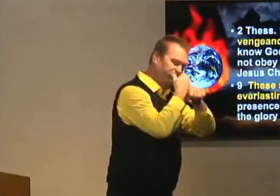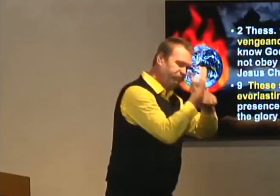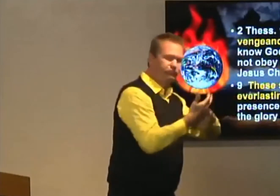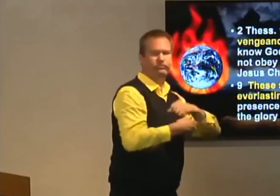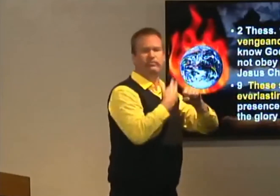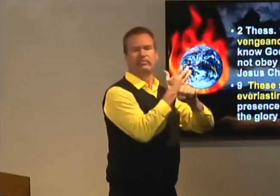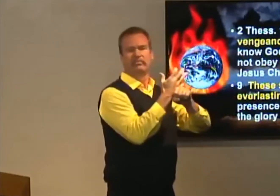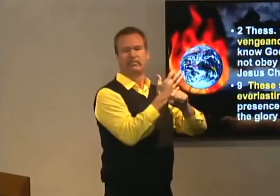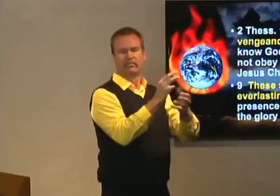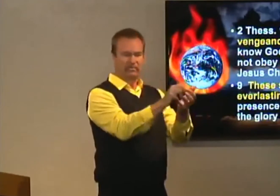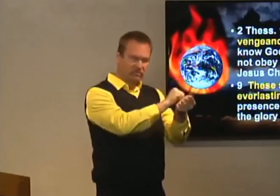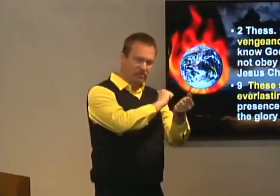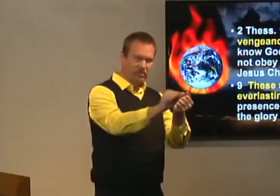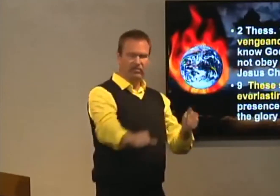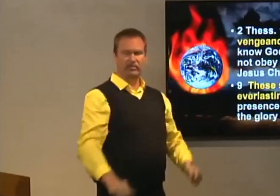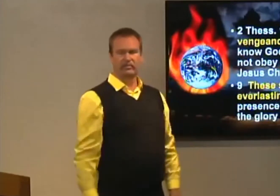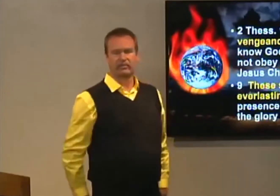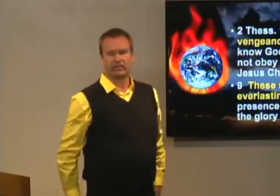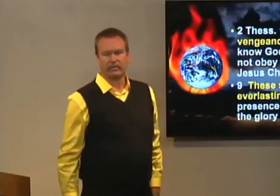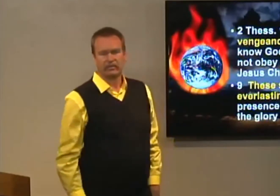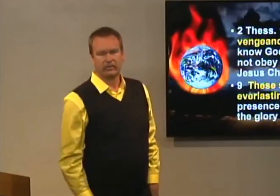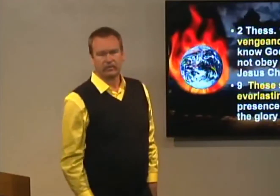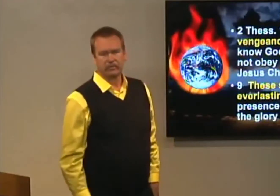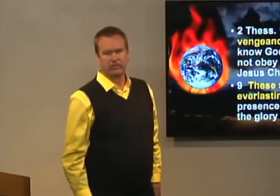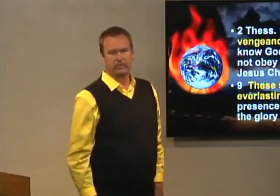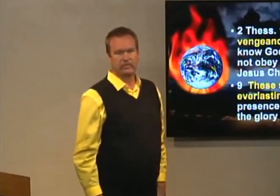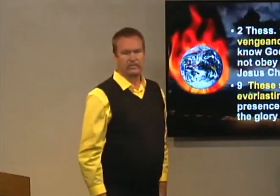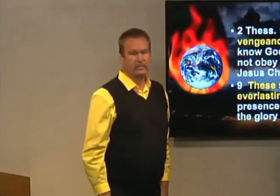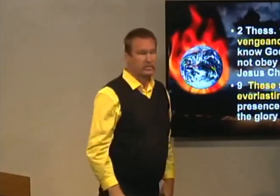His punishment will be strong and it will consume the earth.